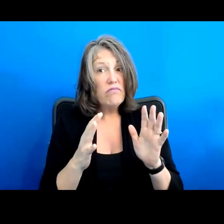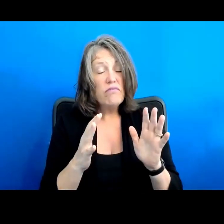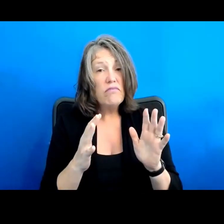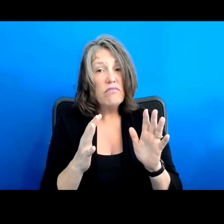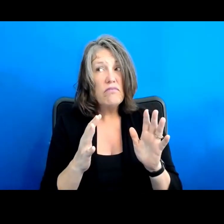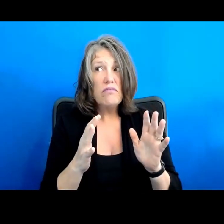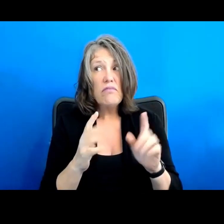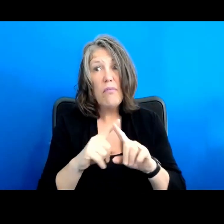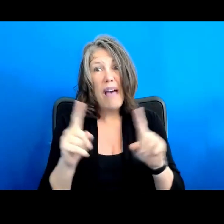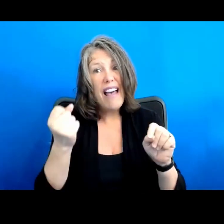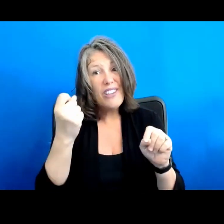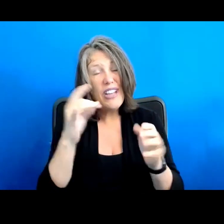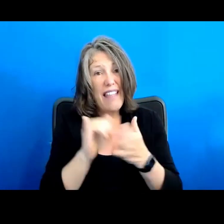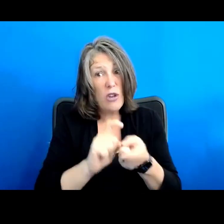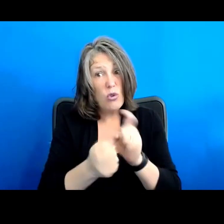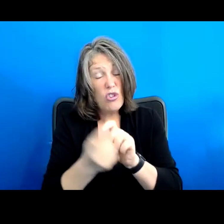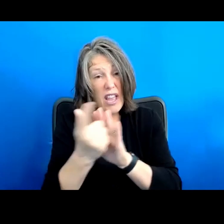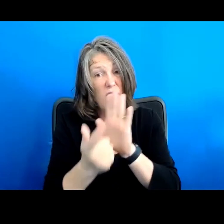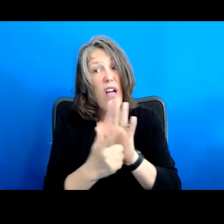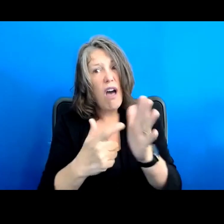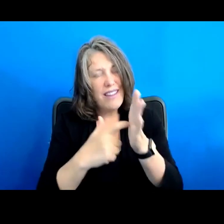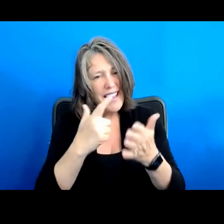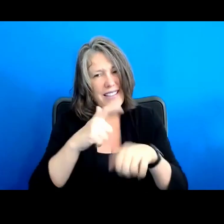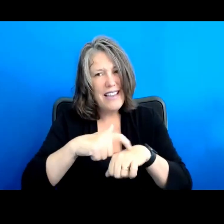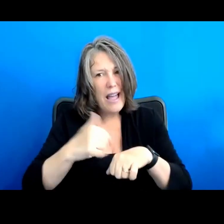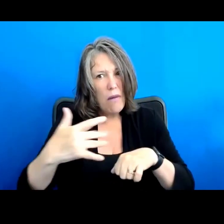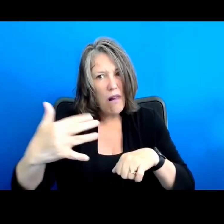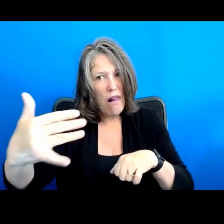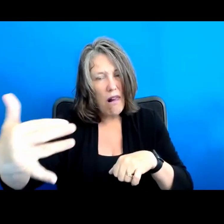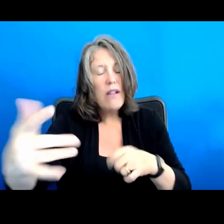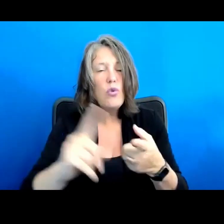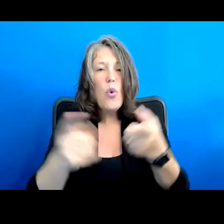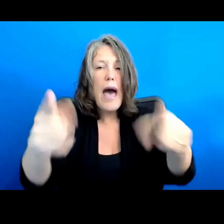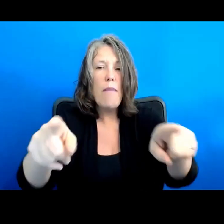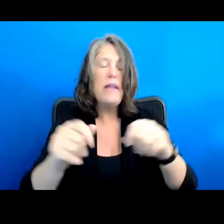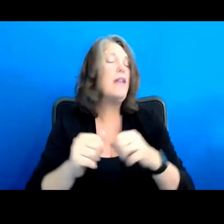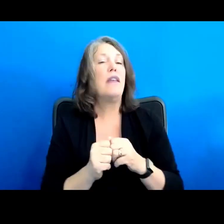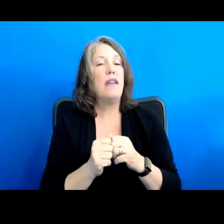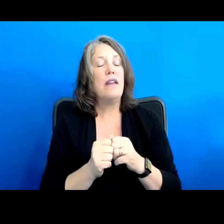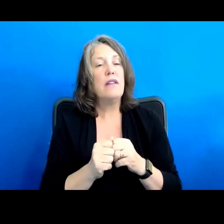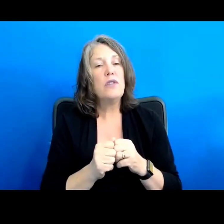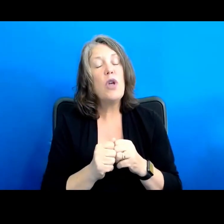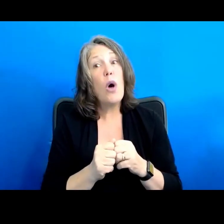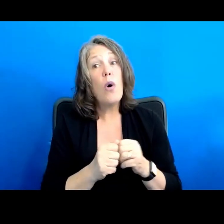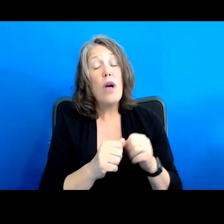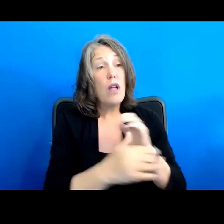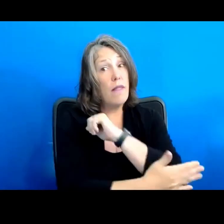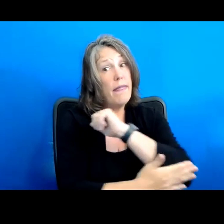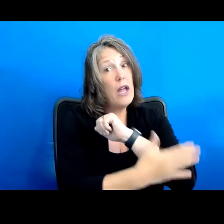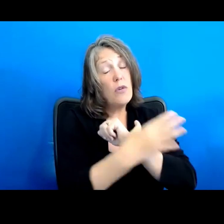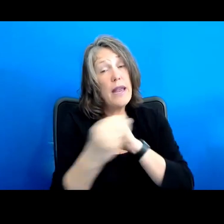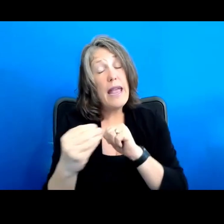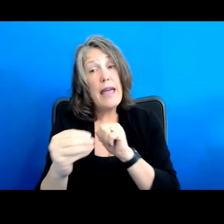can take some time to do. The correspondence, the dialogue between the Special Rapporteur and the state